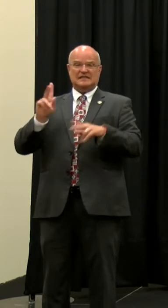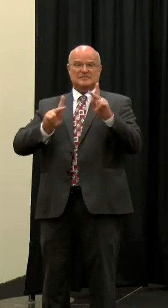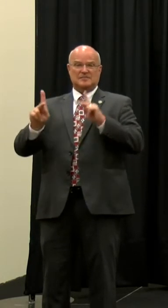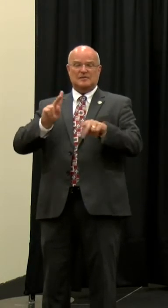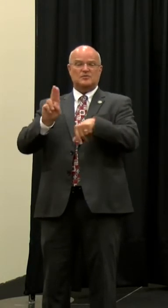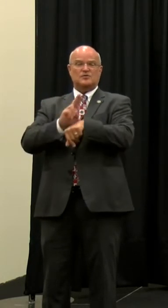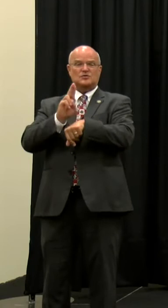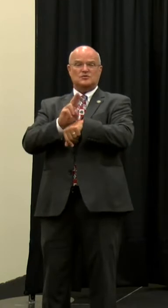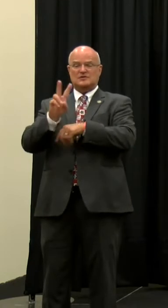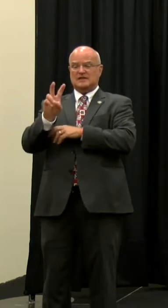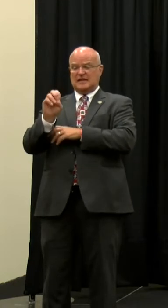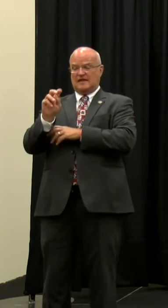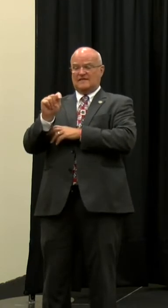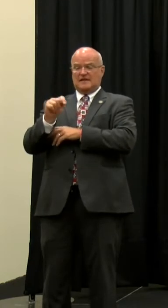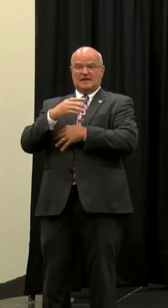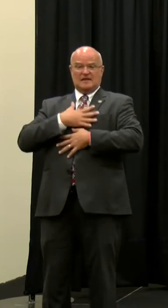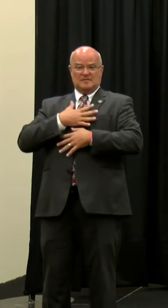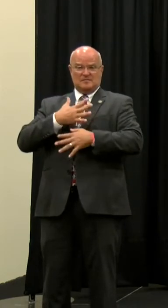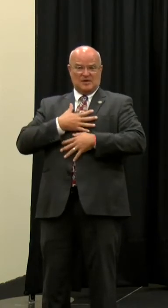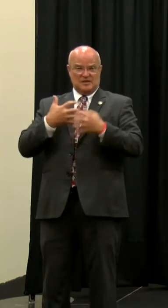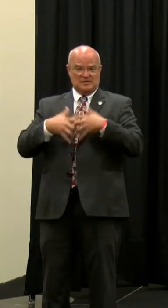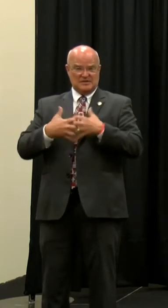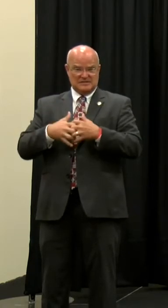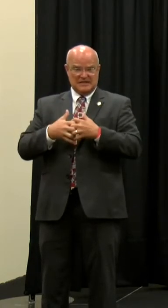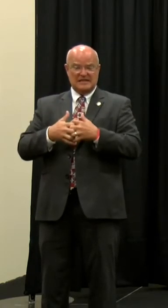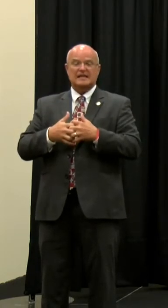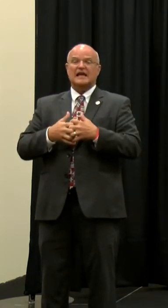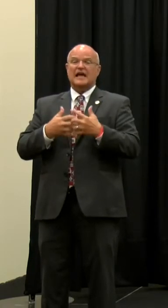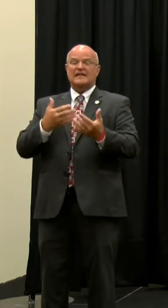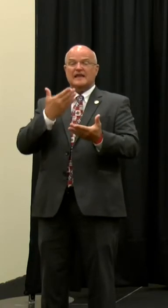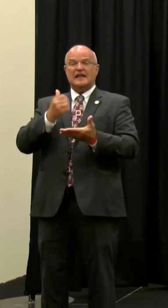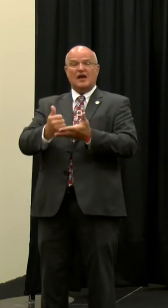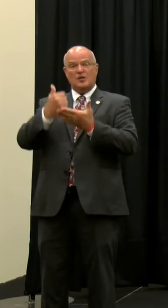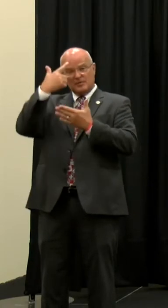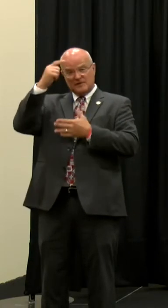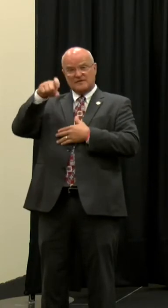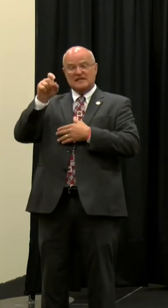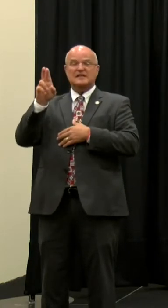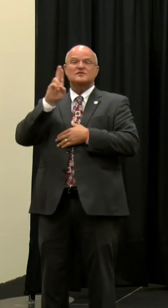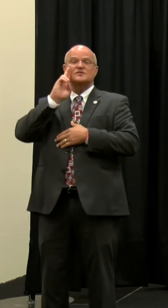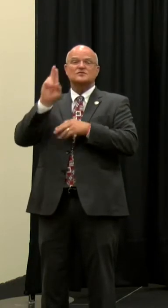using a ventilator, and again, that bodes well in case we need to use them in the future.